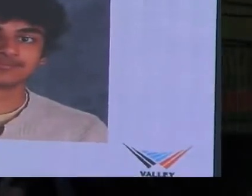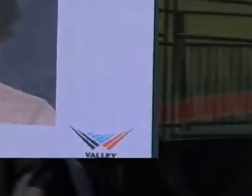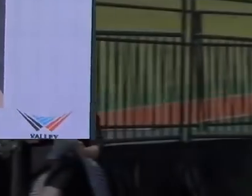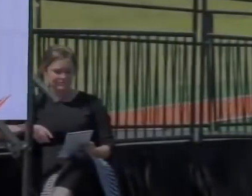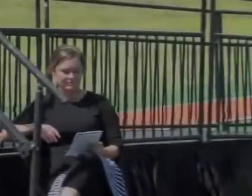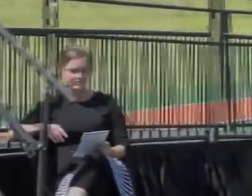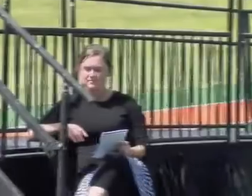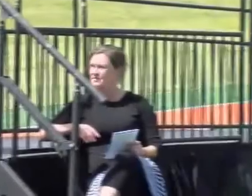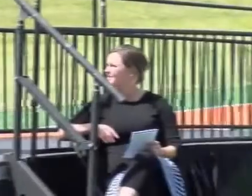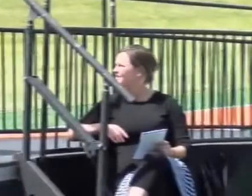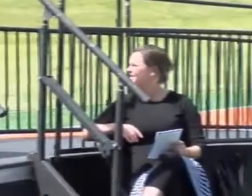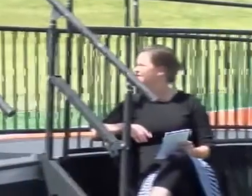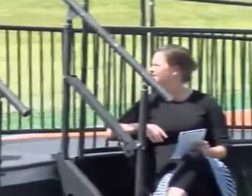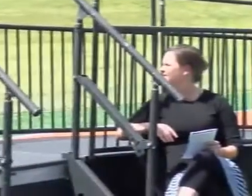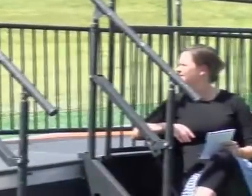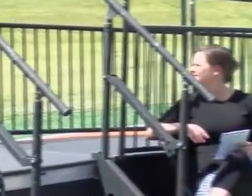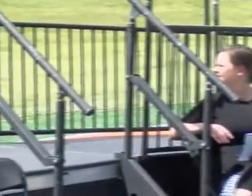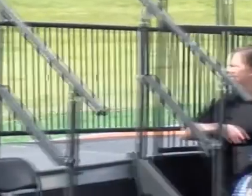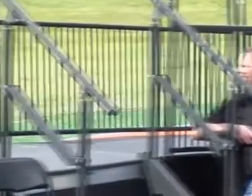Jayanth Saithasia Chevaru.